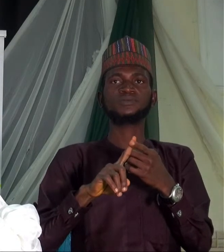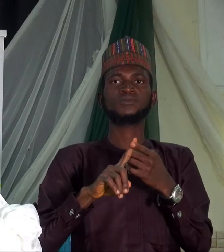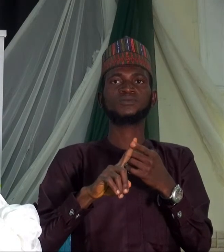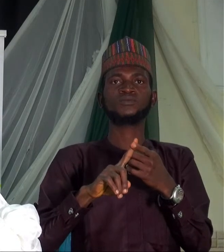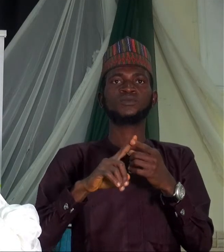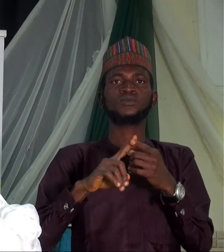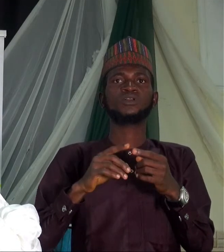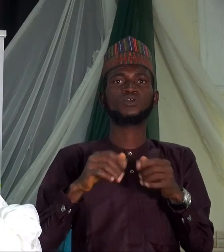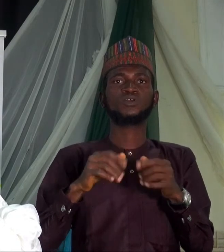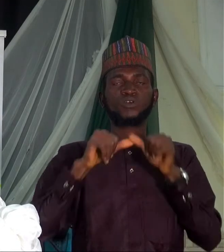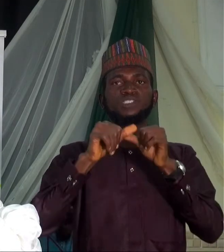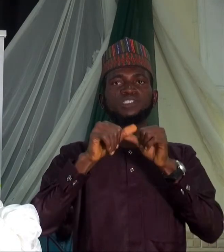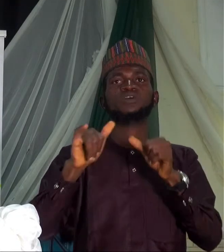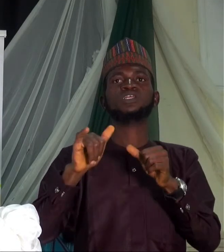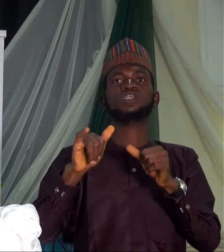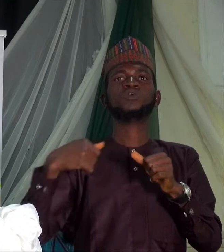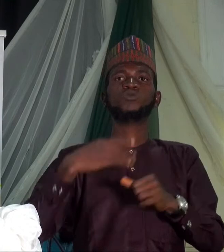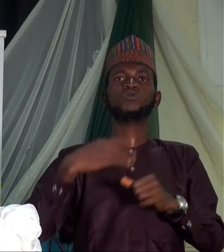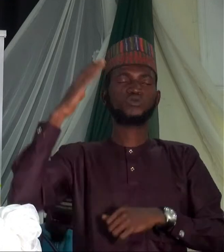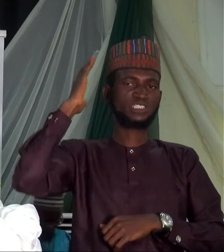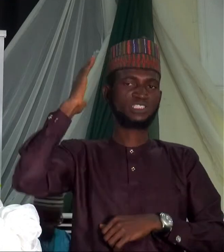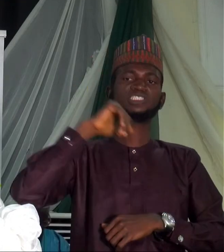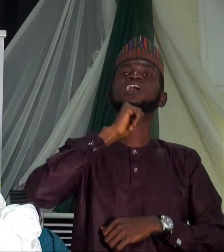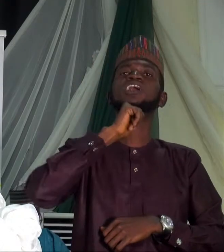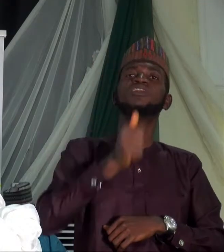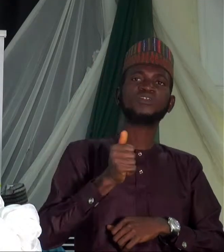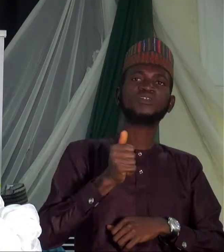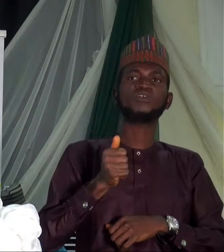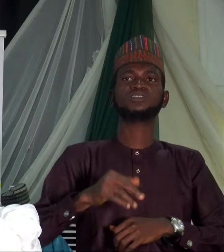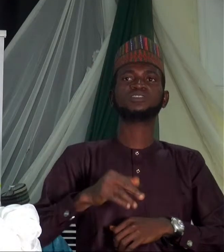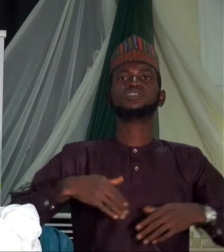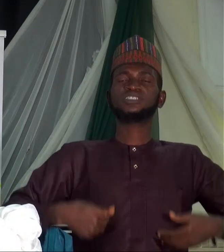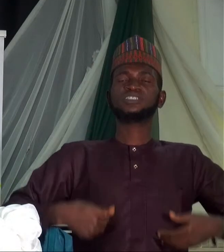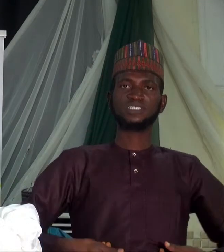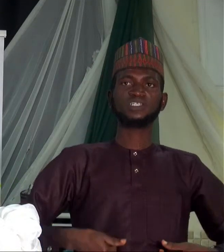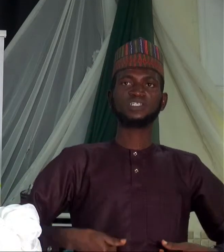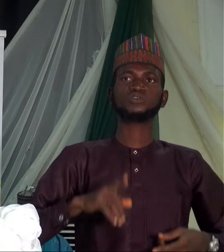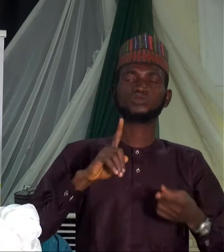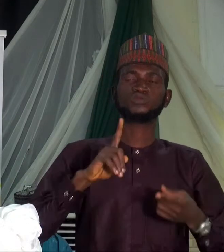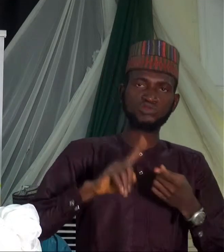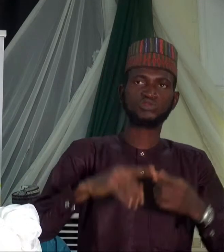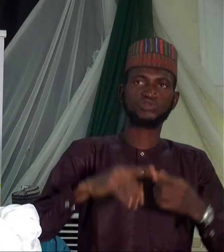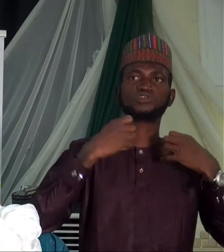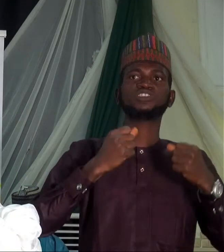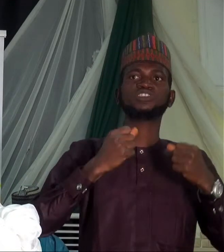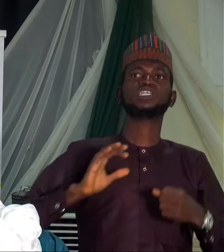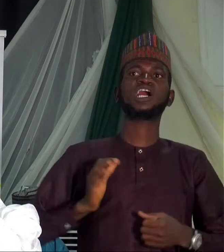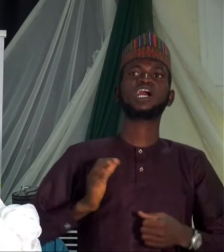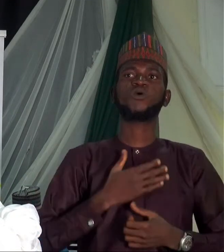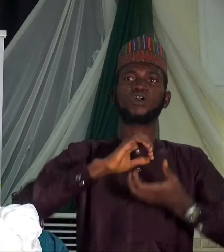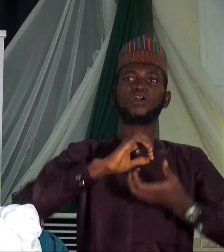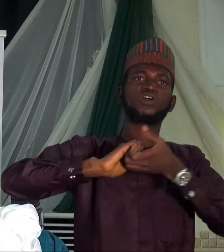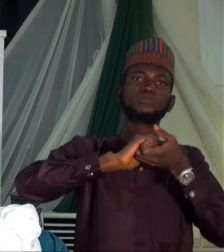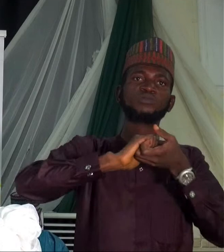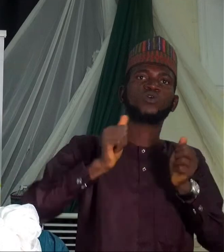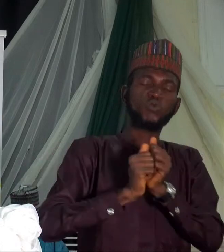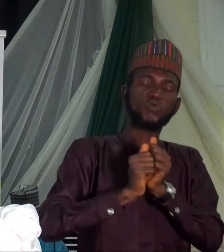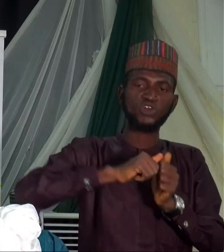Furthermore, we shall not relent in the quest to strengthen our collaboration with other like-minded